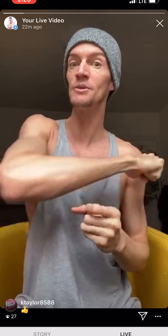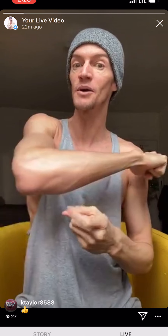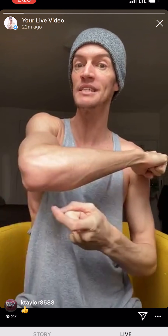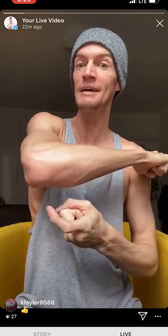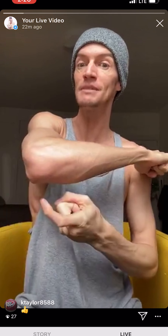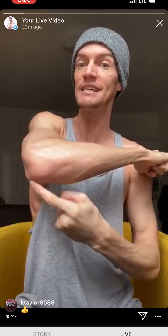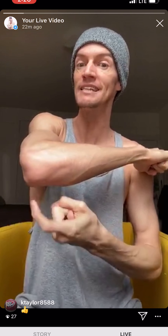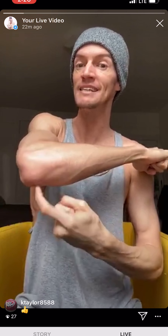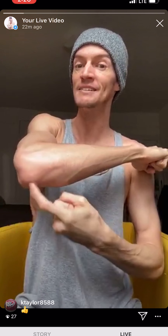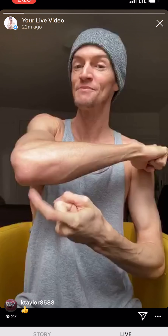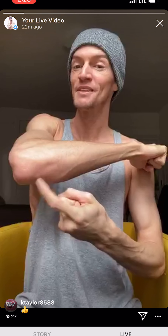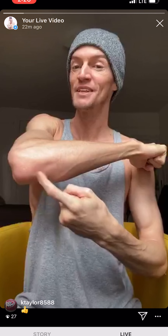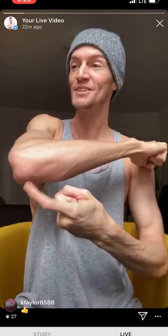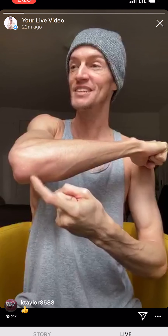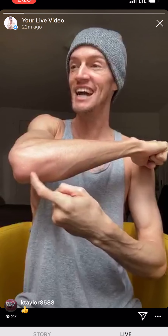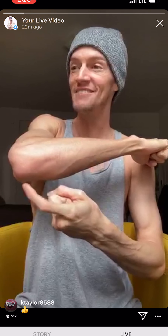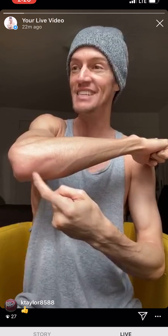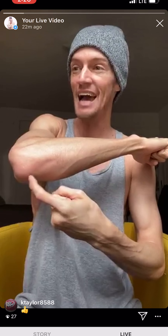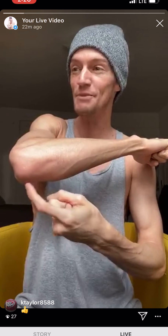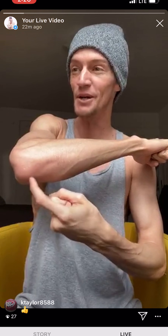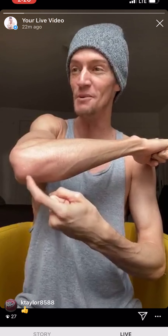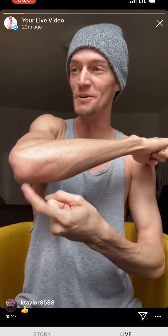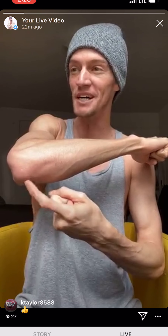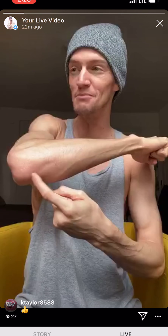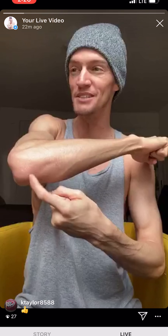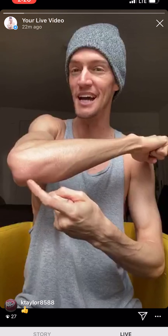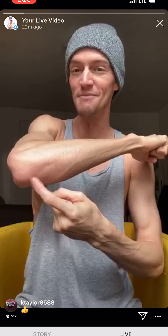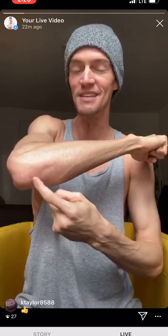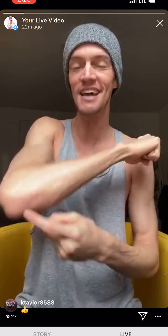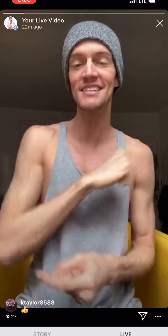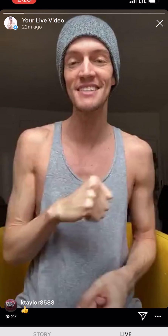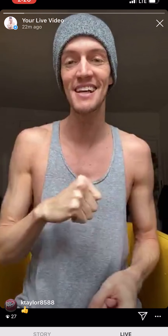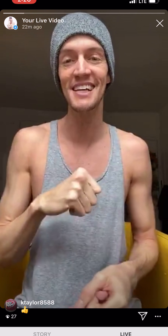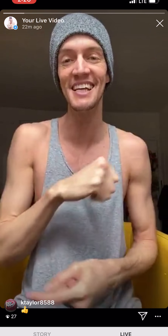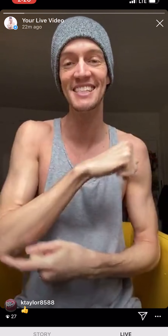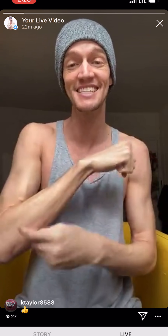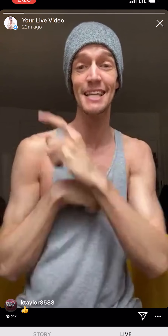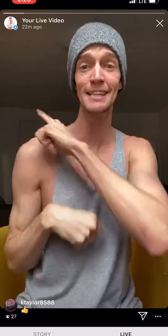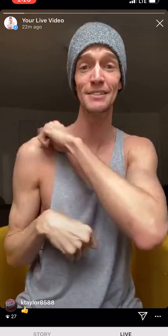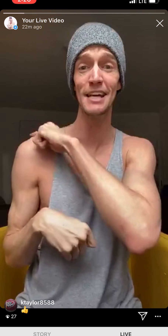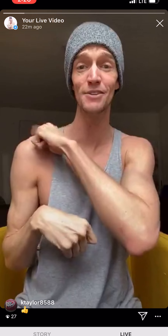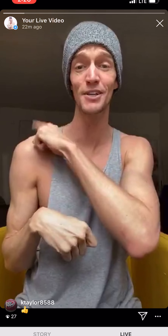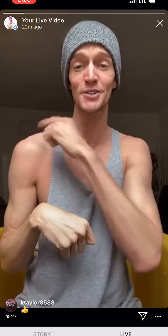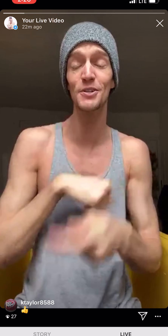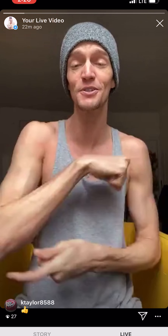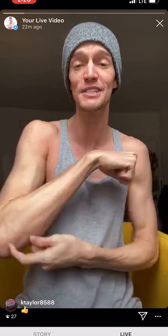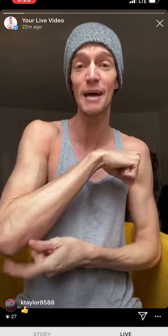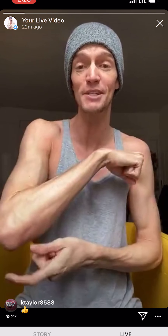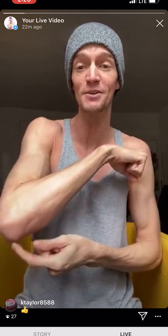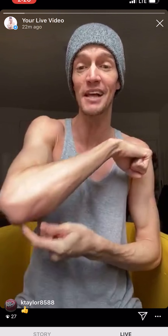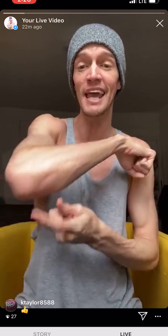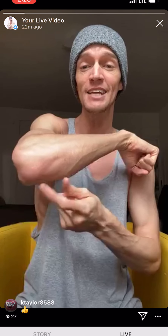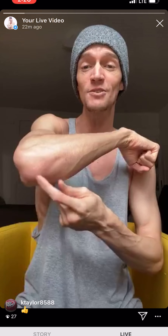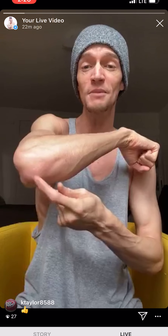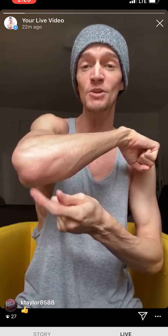are tempted you just kind of tap your elbow a couple times and that's just the little devil on your shoulder tapping you like, hey do something wrong,